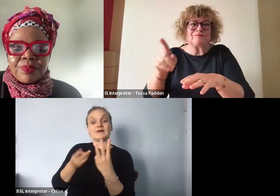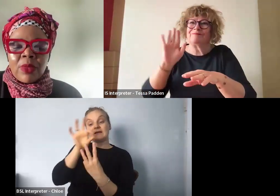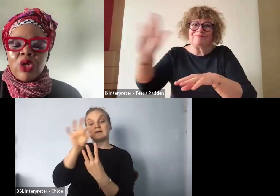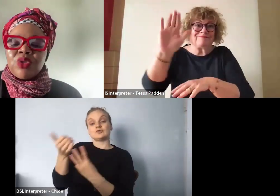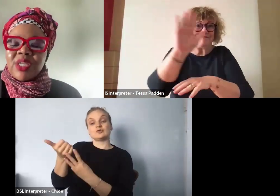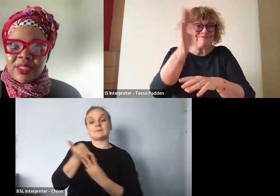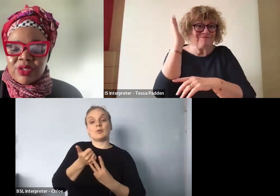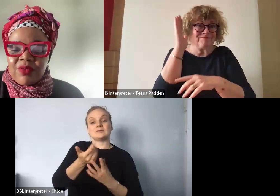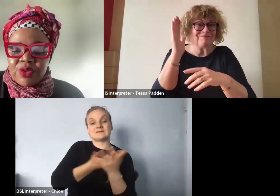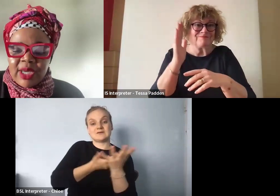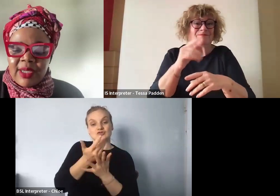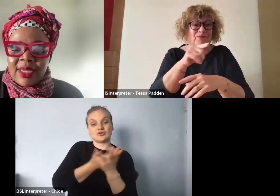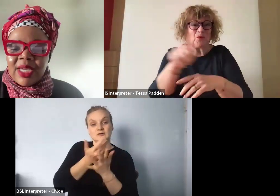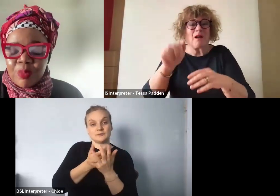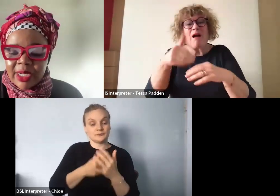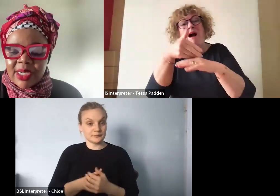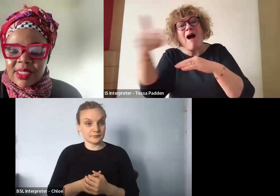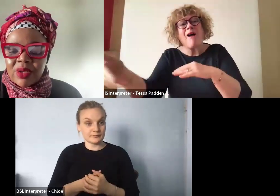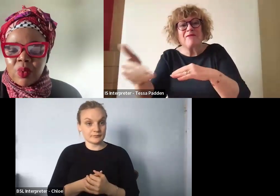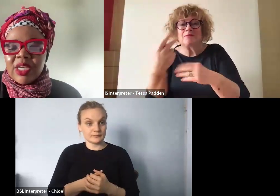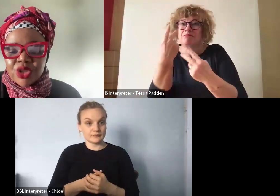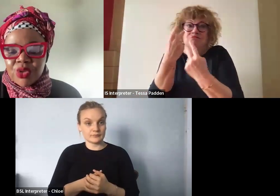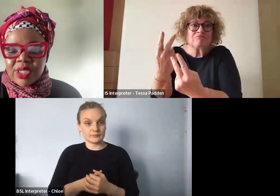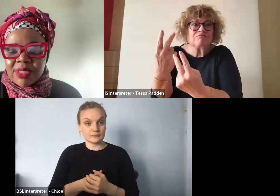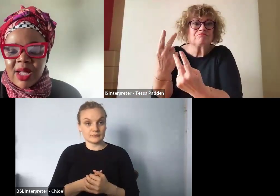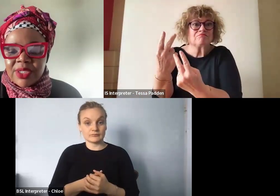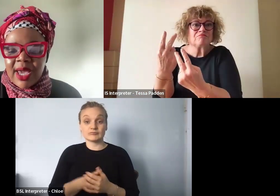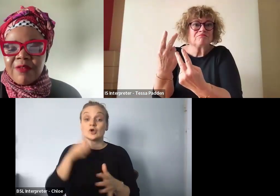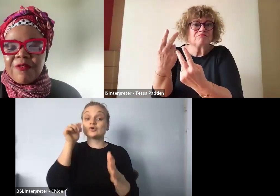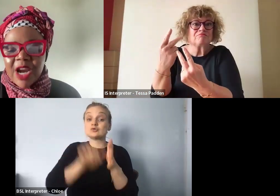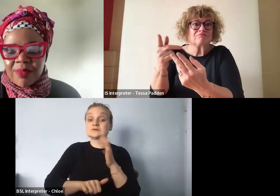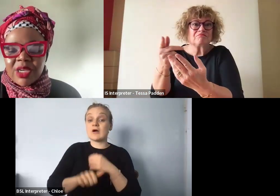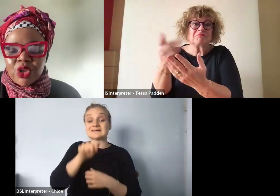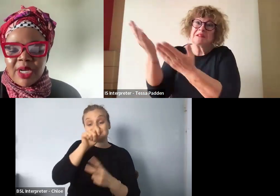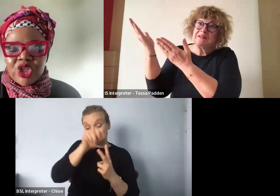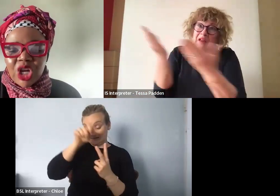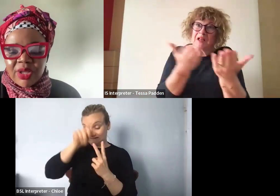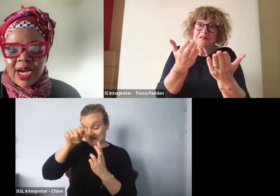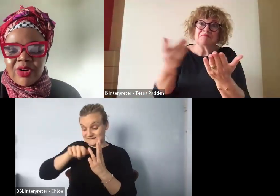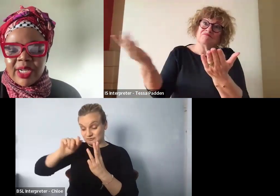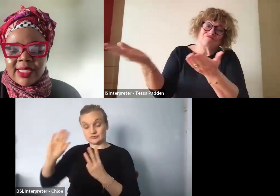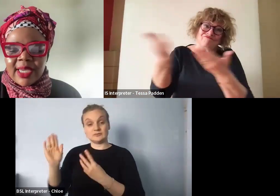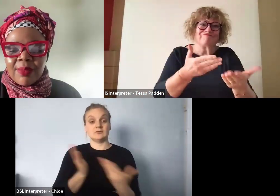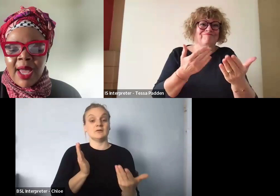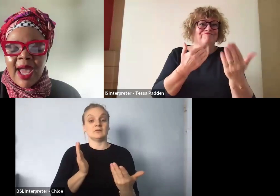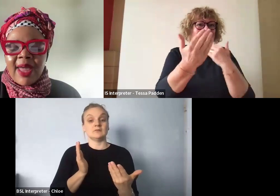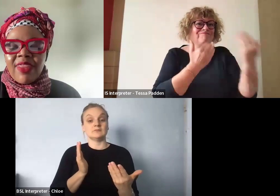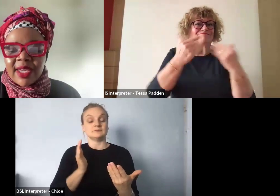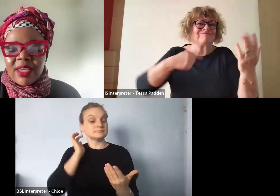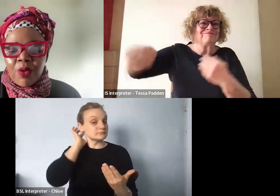discussion. To start us off today, each panelist will introduce themselves and frame the issue by sharing the current